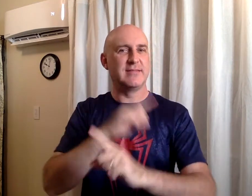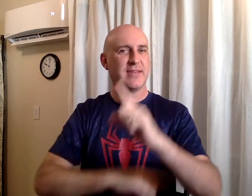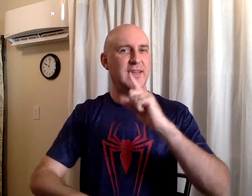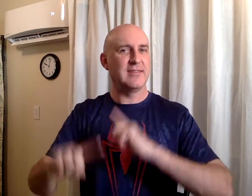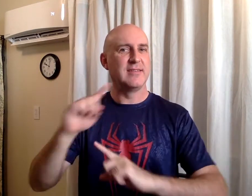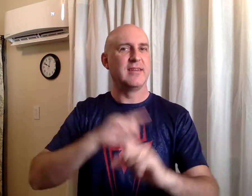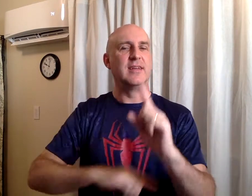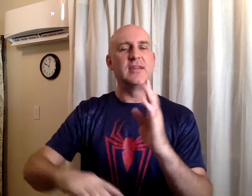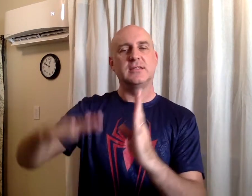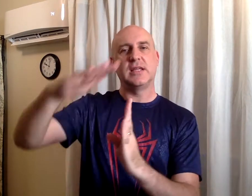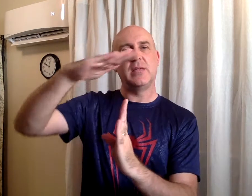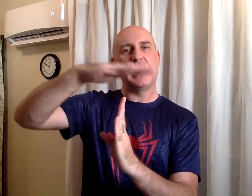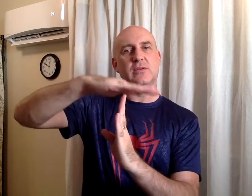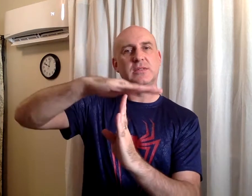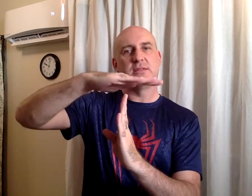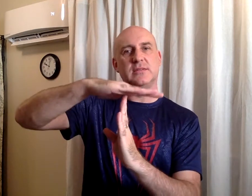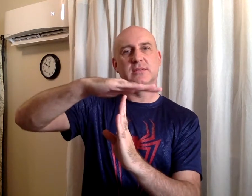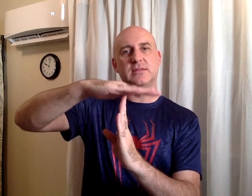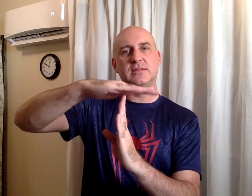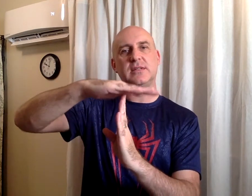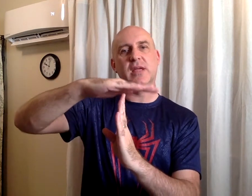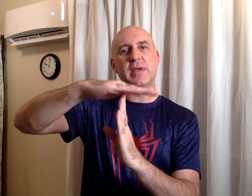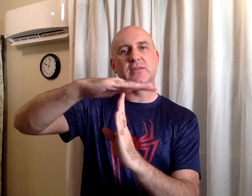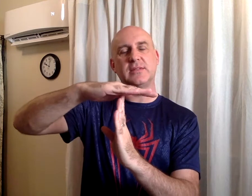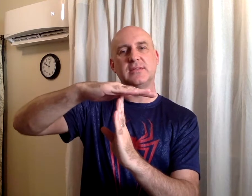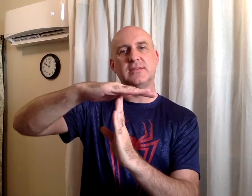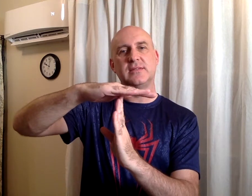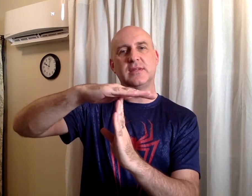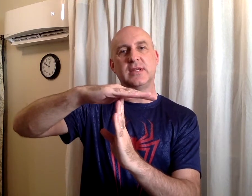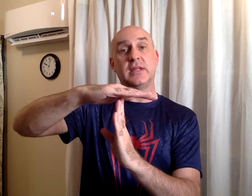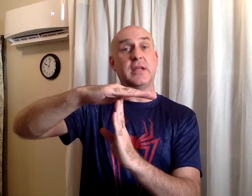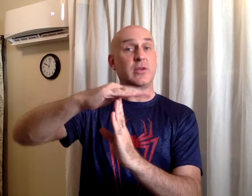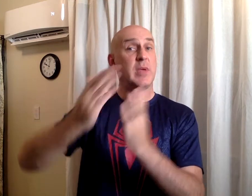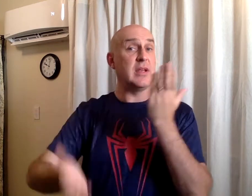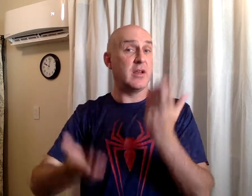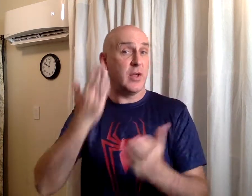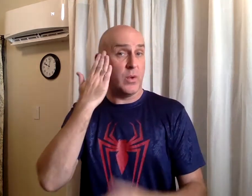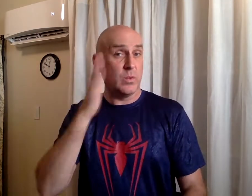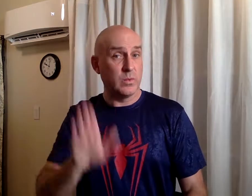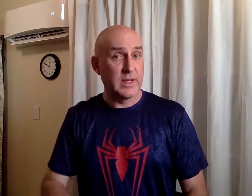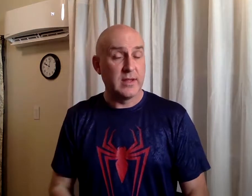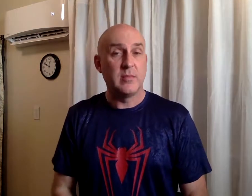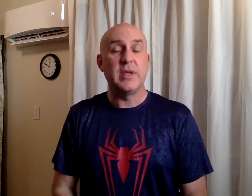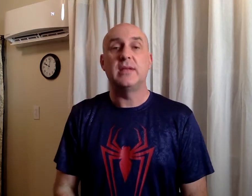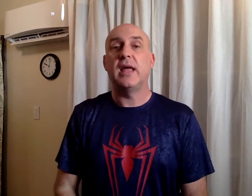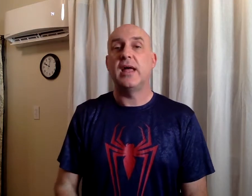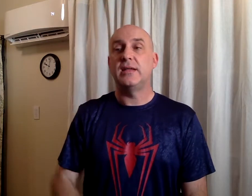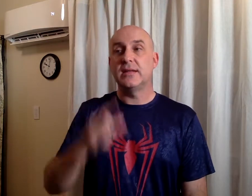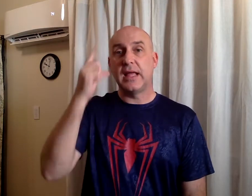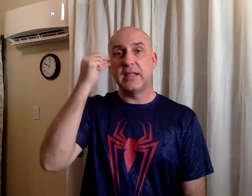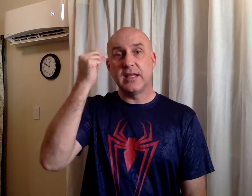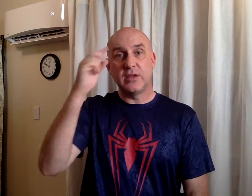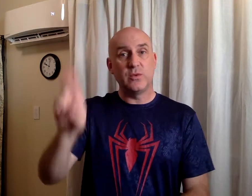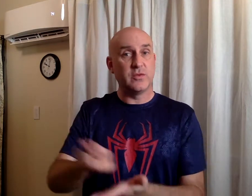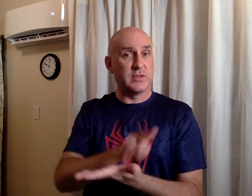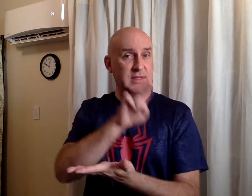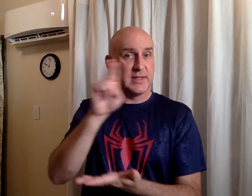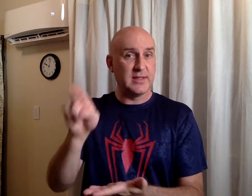okay? Timeout. Timeout. Now, you may not know, but at Gallaudet University,